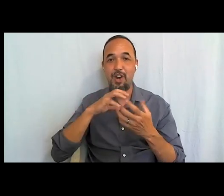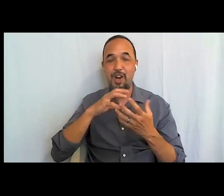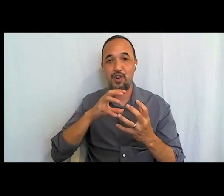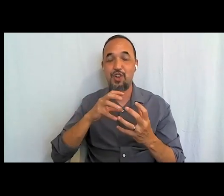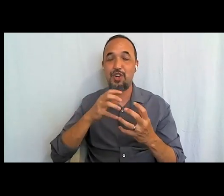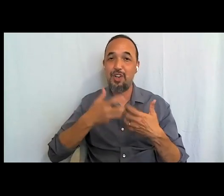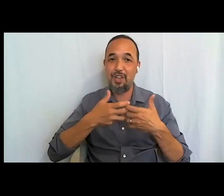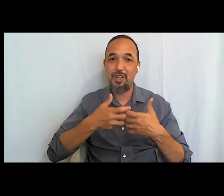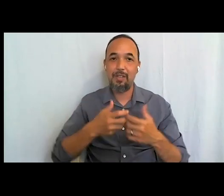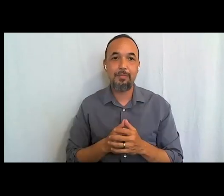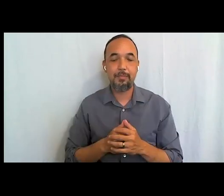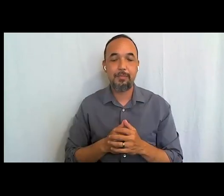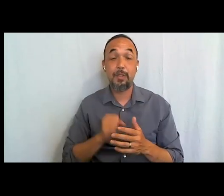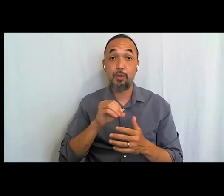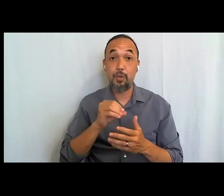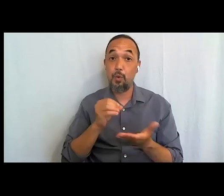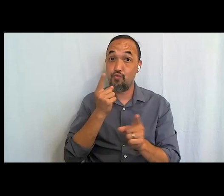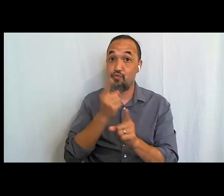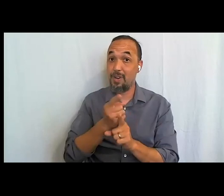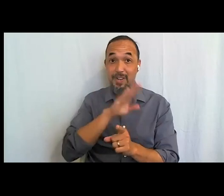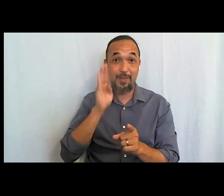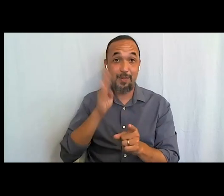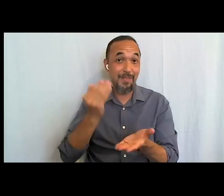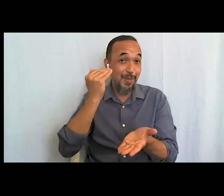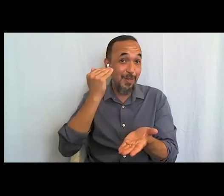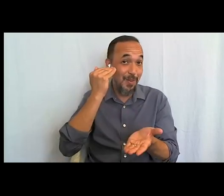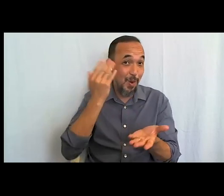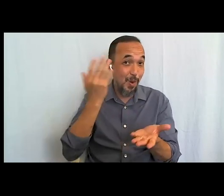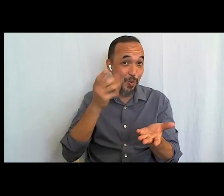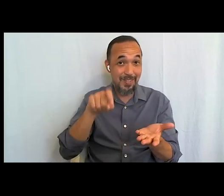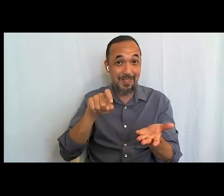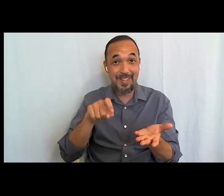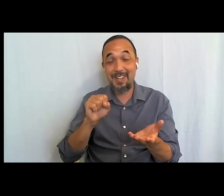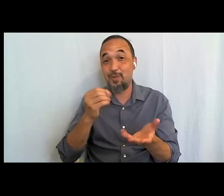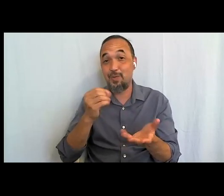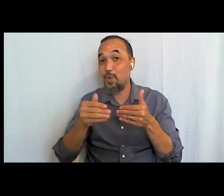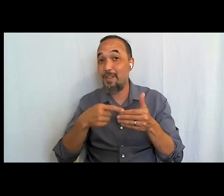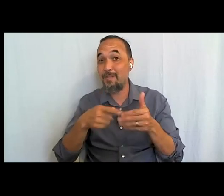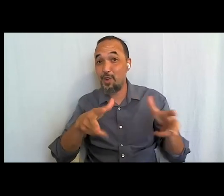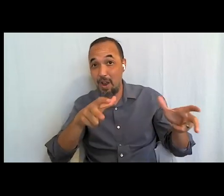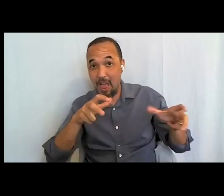I should say collecting, may not be the thing in the list. Just saying, you never know.